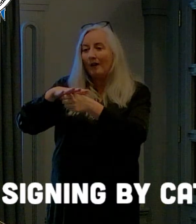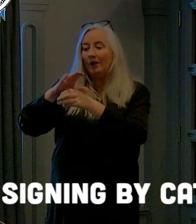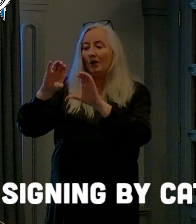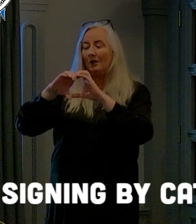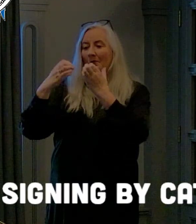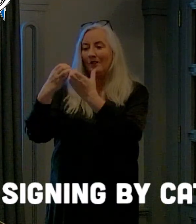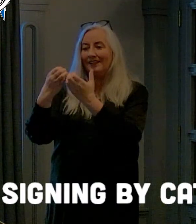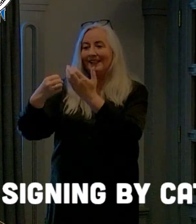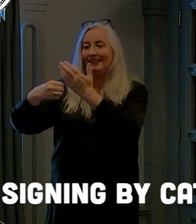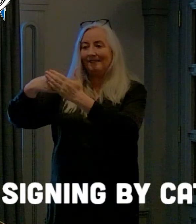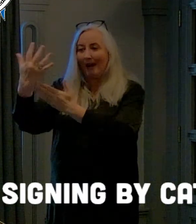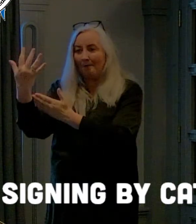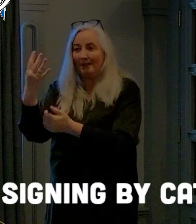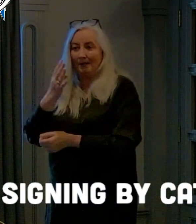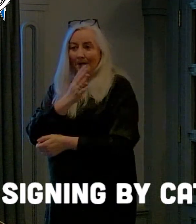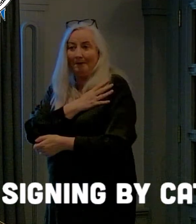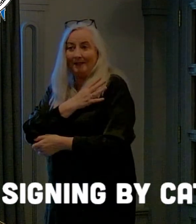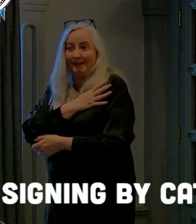Committee.